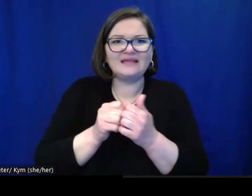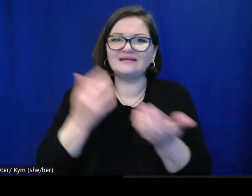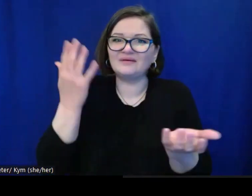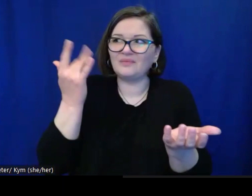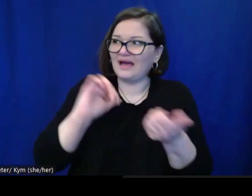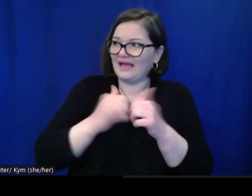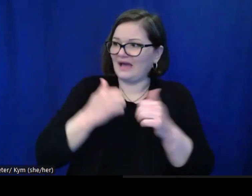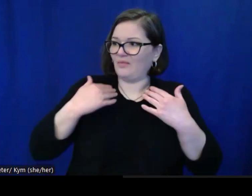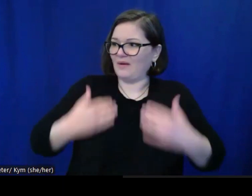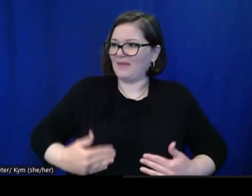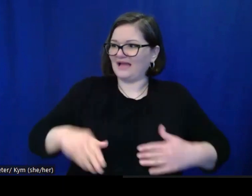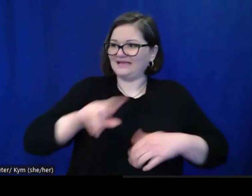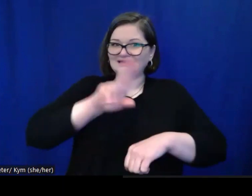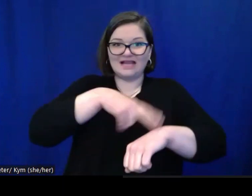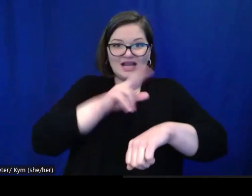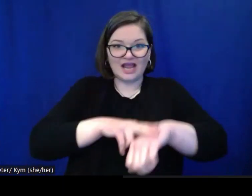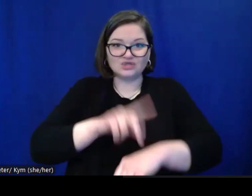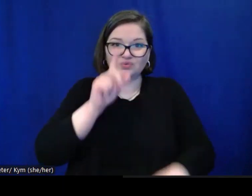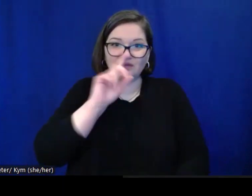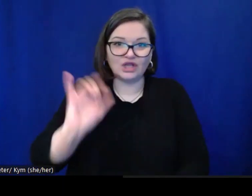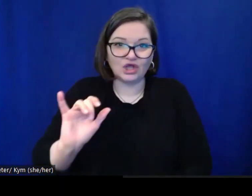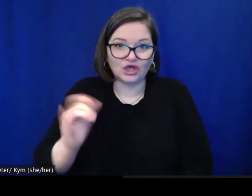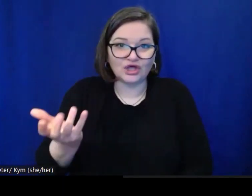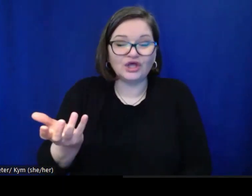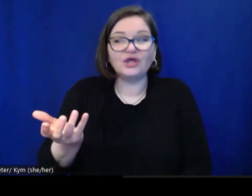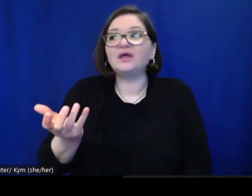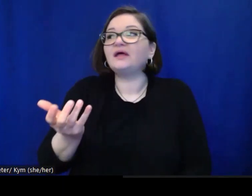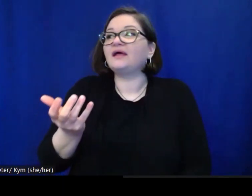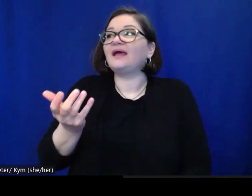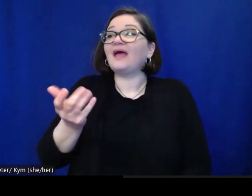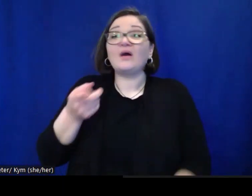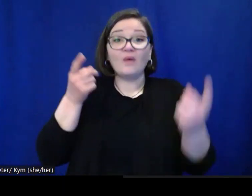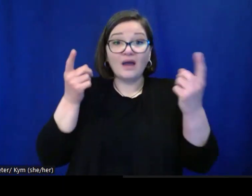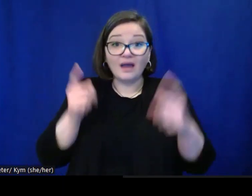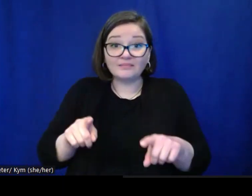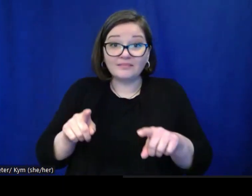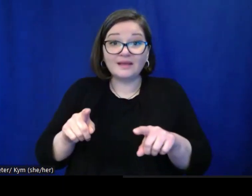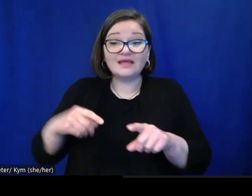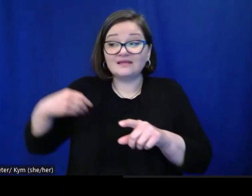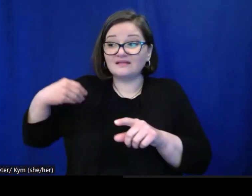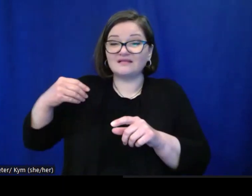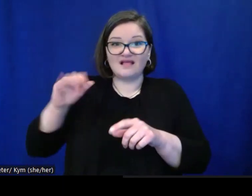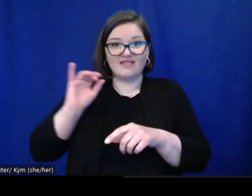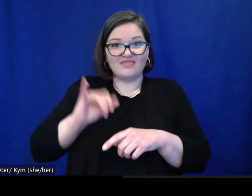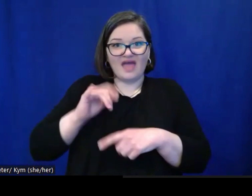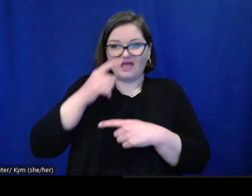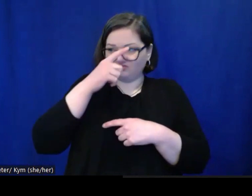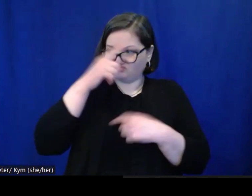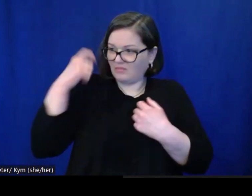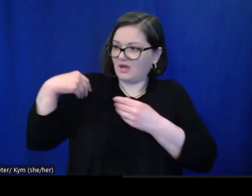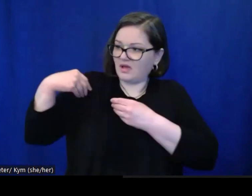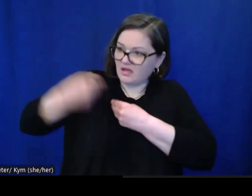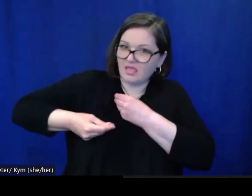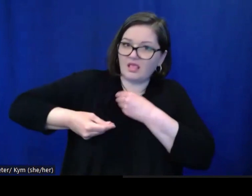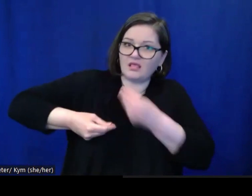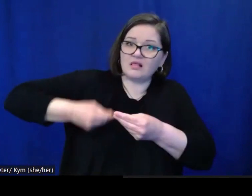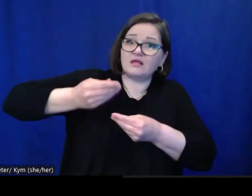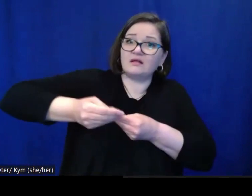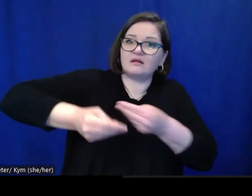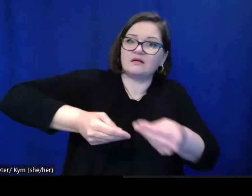look. And these things carry down through generations, unfortunately.